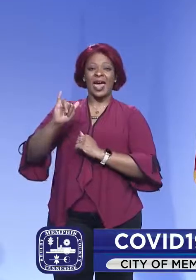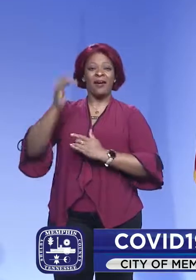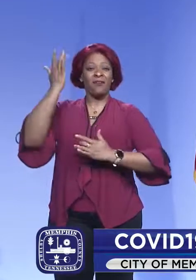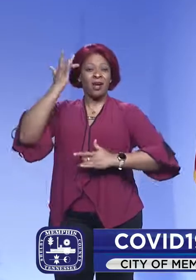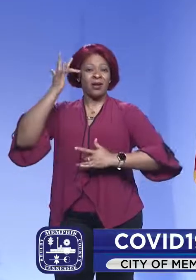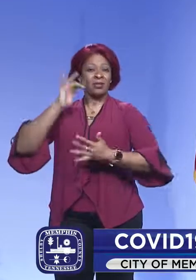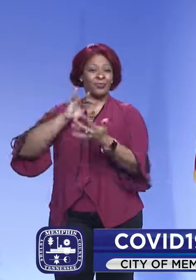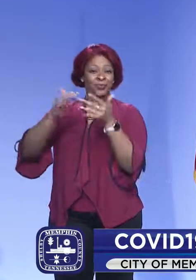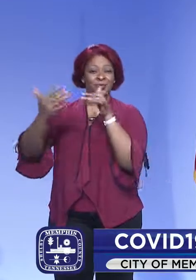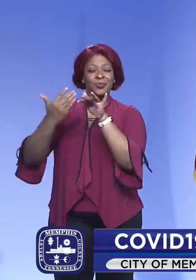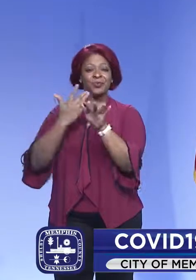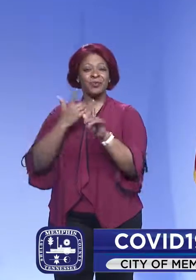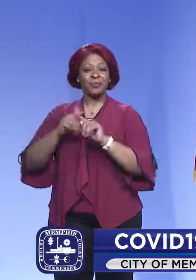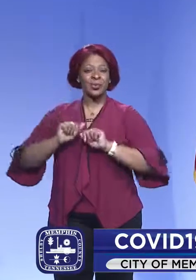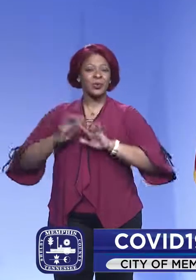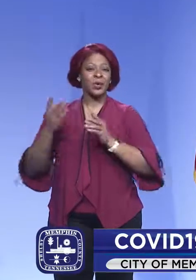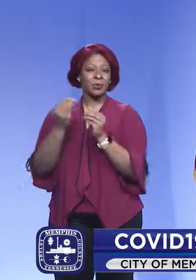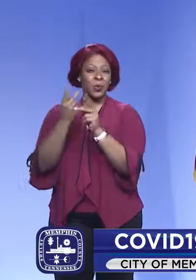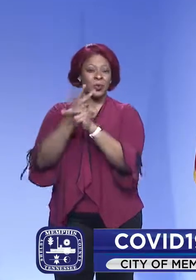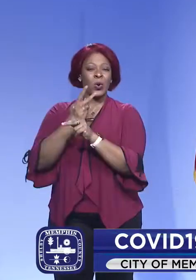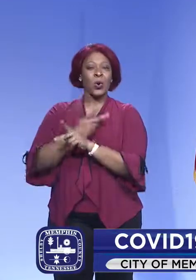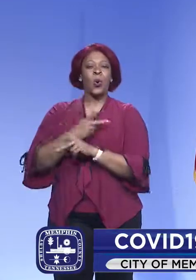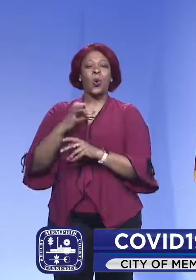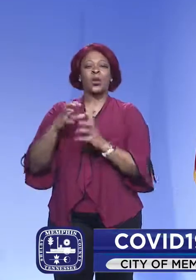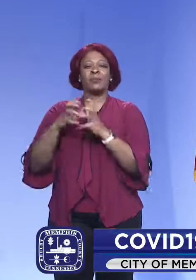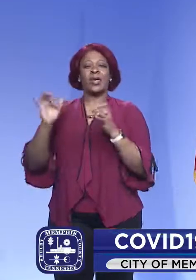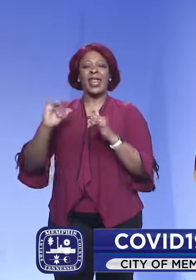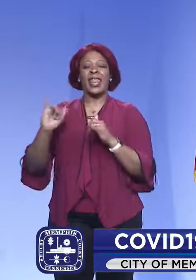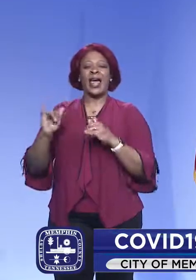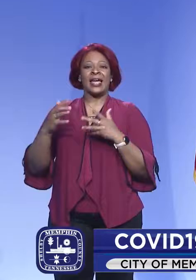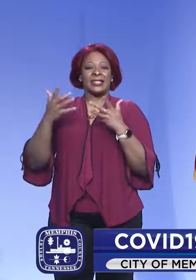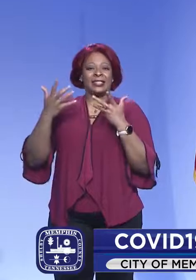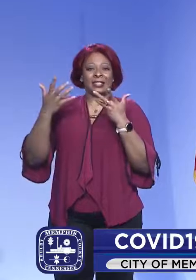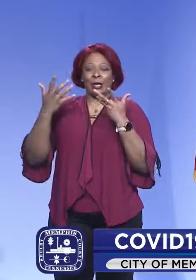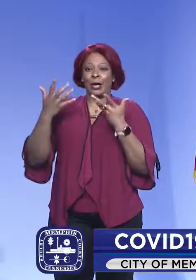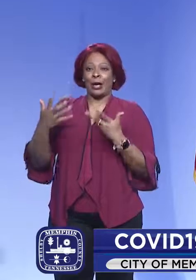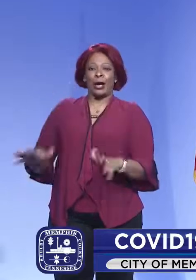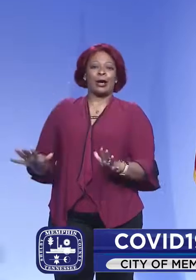Or is it a little too much like the toothpaste already being